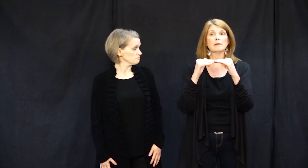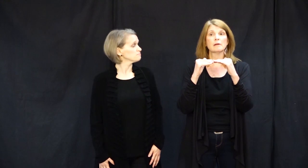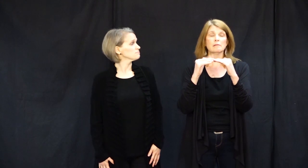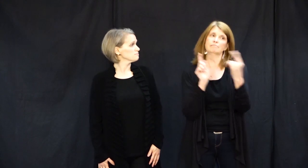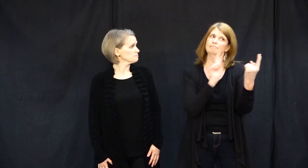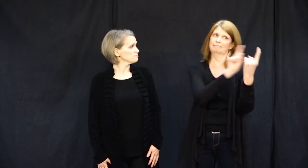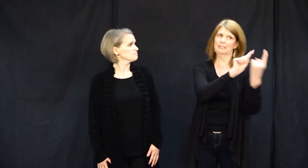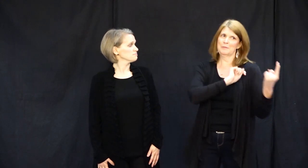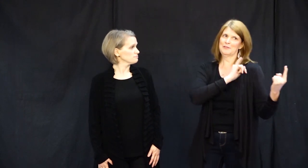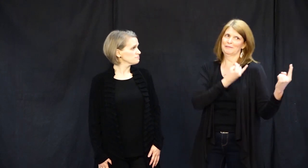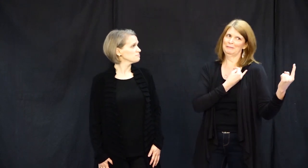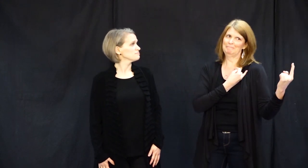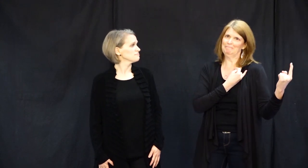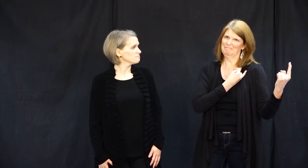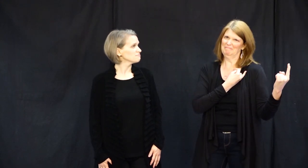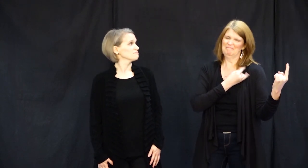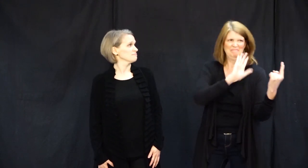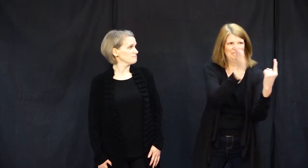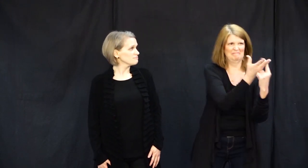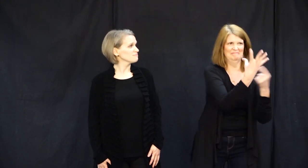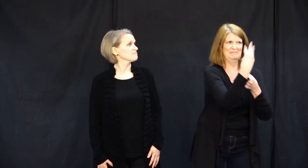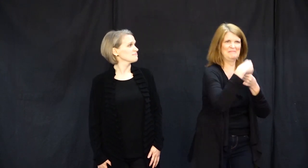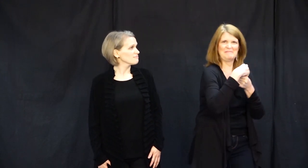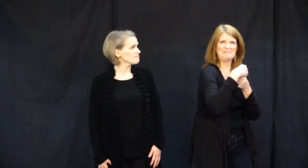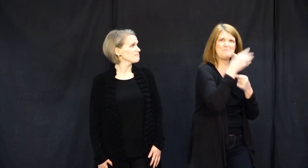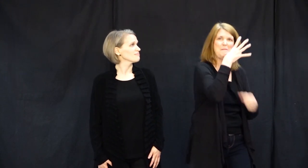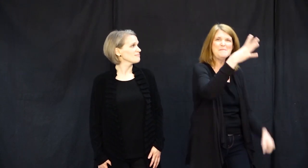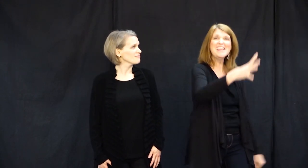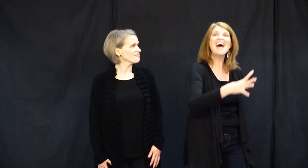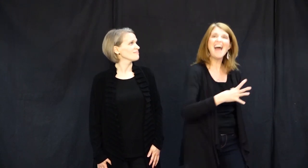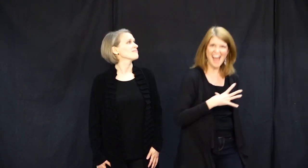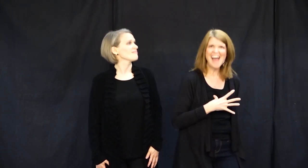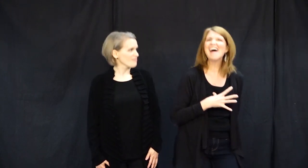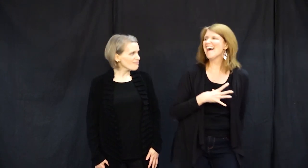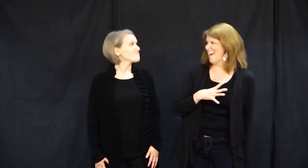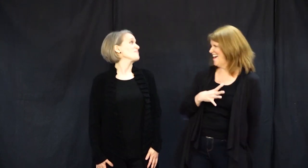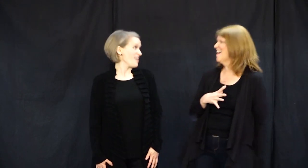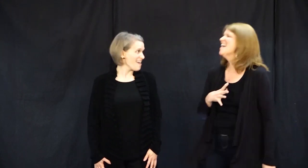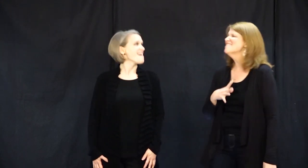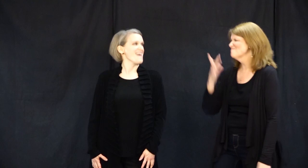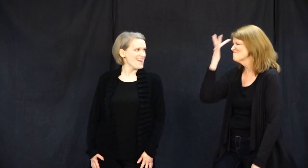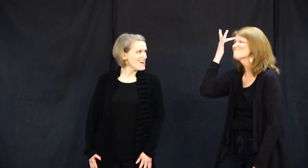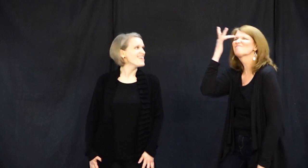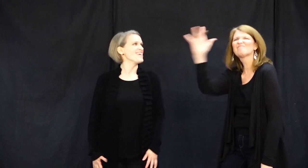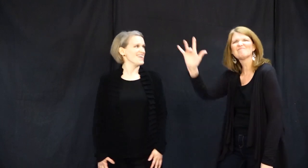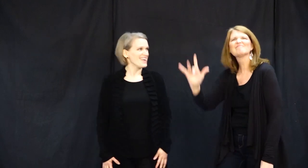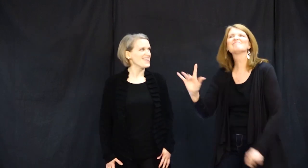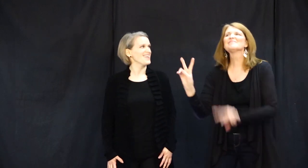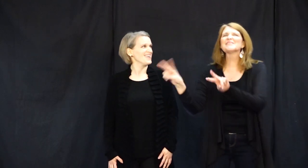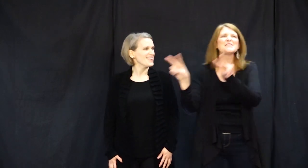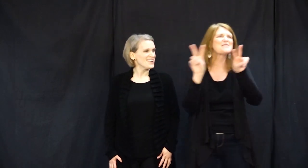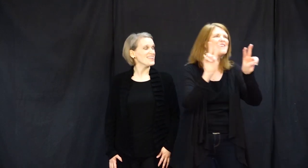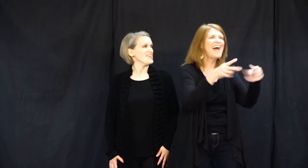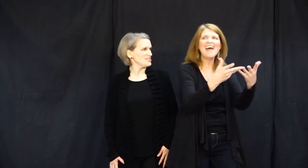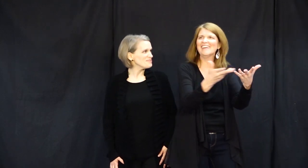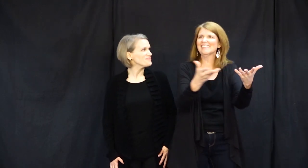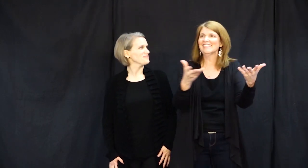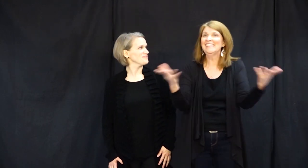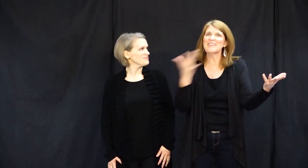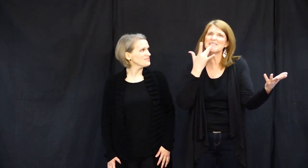And when I meet Thomas Jefferson, I'ma compel him to include women in the sequel. Work! Look around at how lucky we